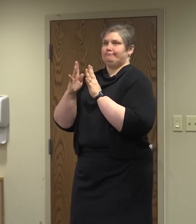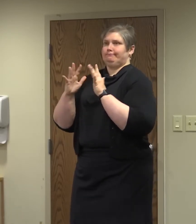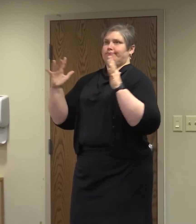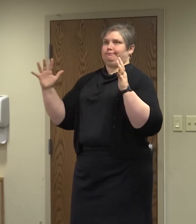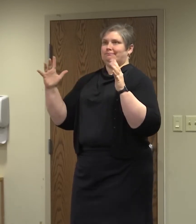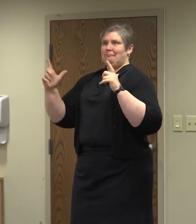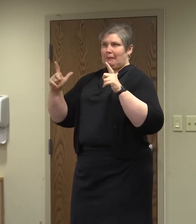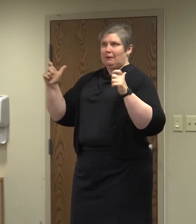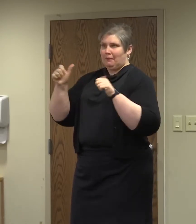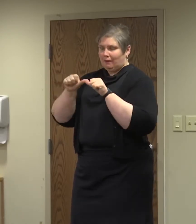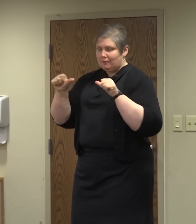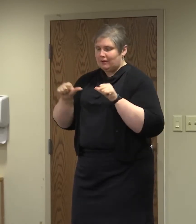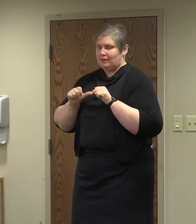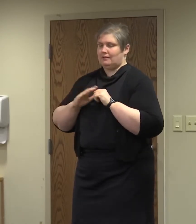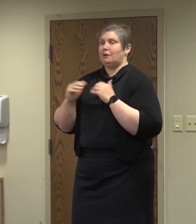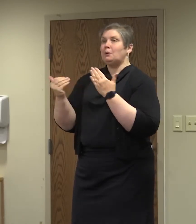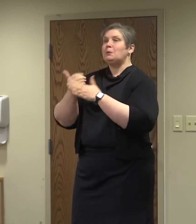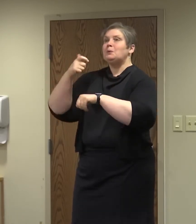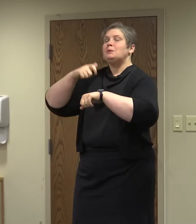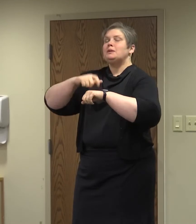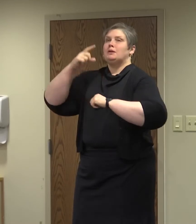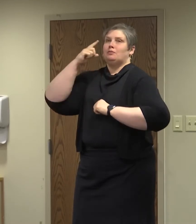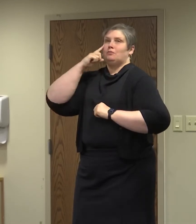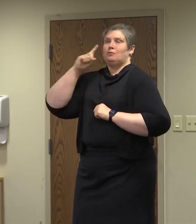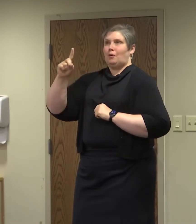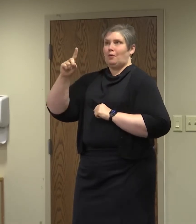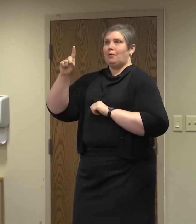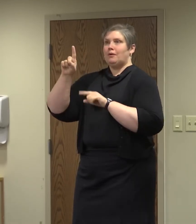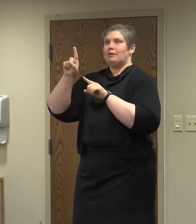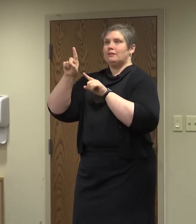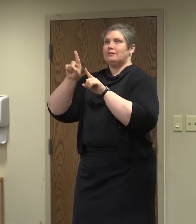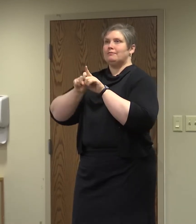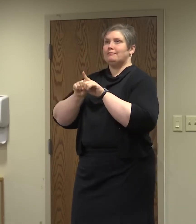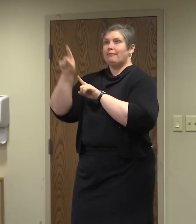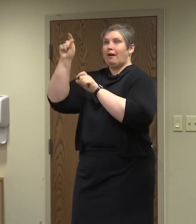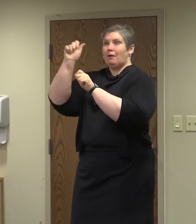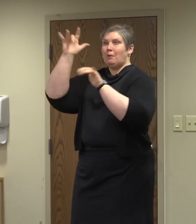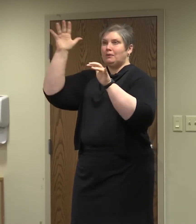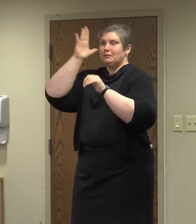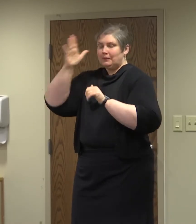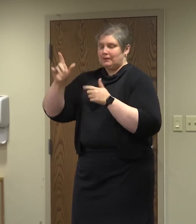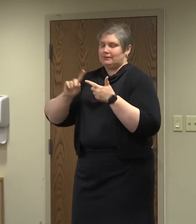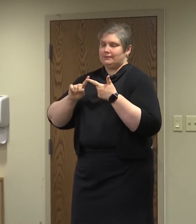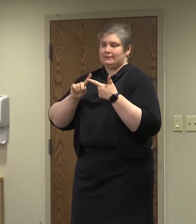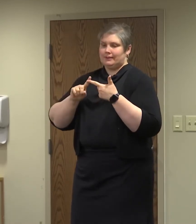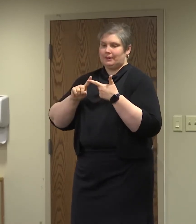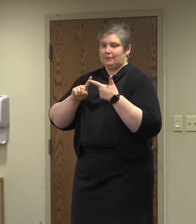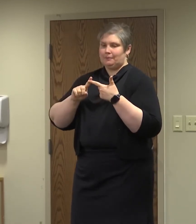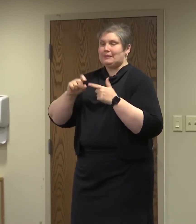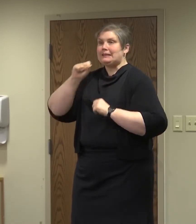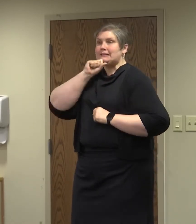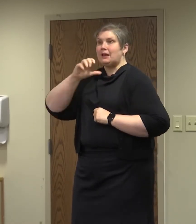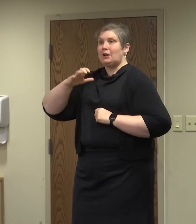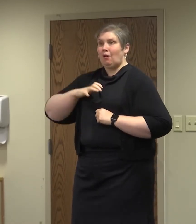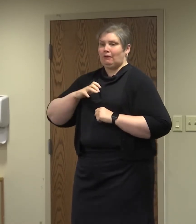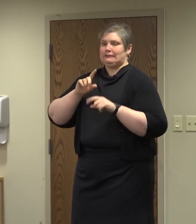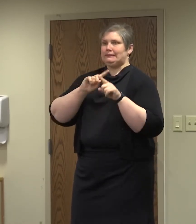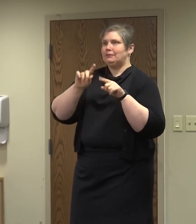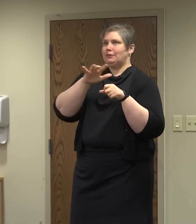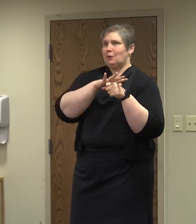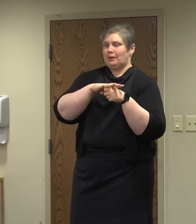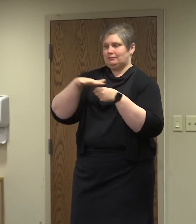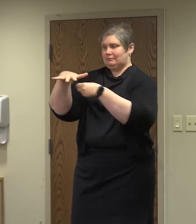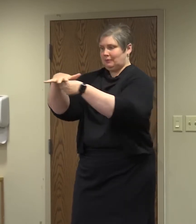location for fireworks, Santa pop-up visits as opposed to just one location, indoor and outdoor letters to Santa,